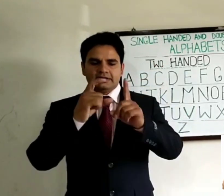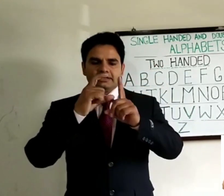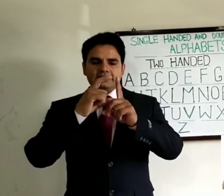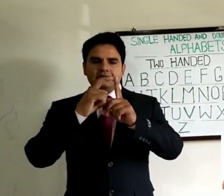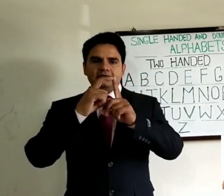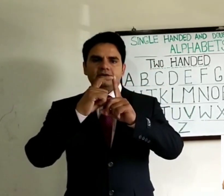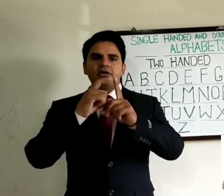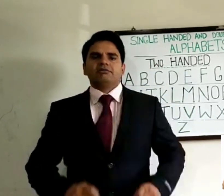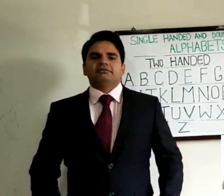D